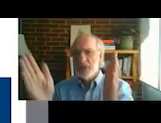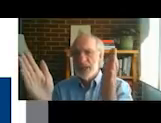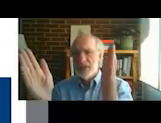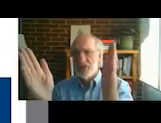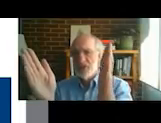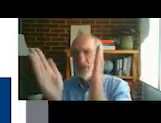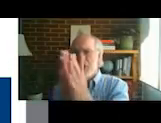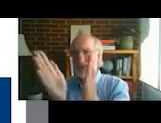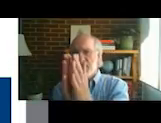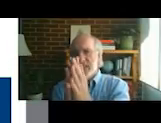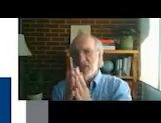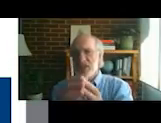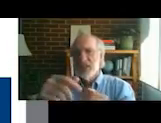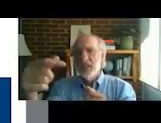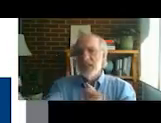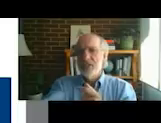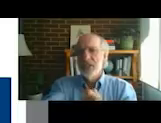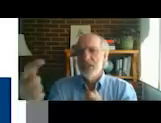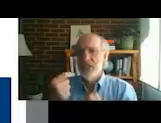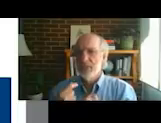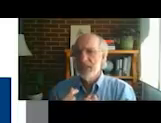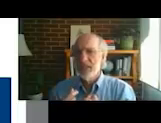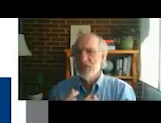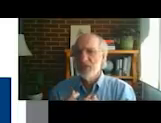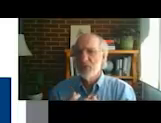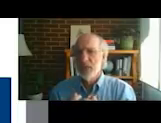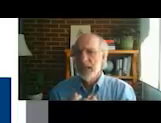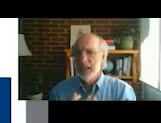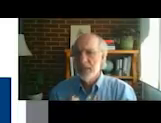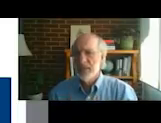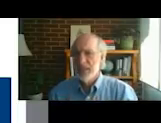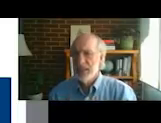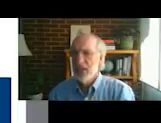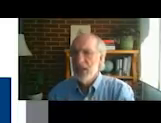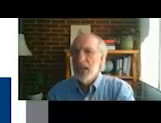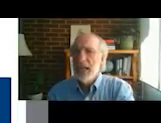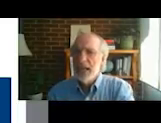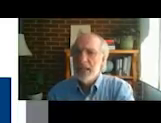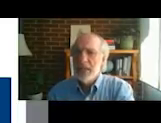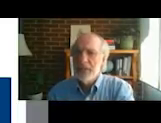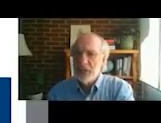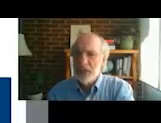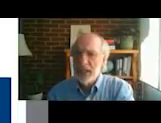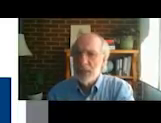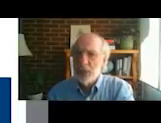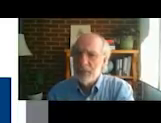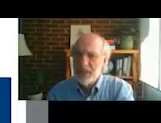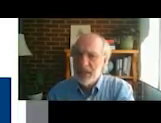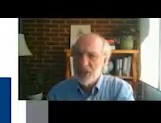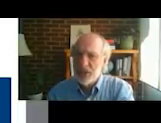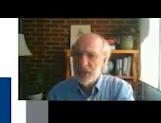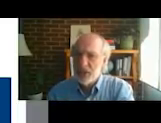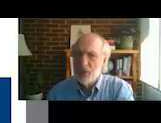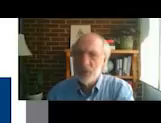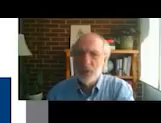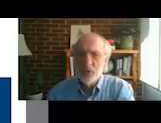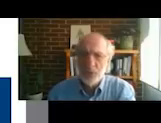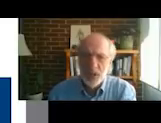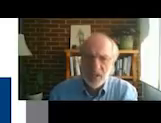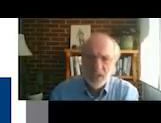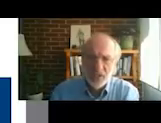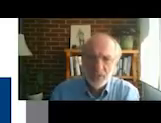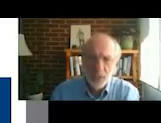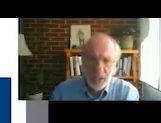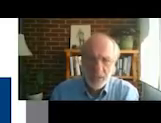I'd run a transfer job. Do this, and the child imitates when I imitate. And eventually, what I'm teaching there through